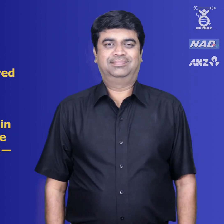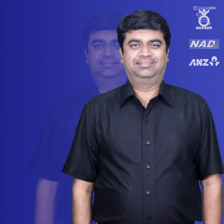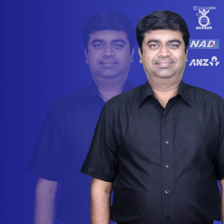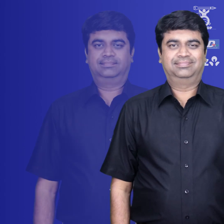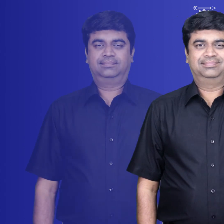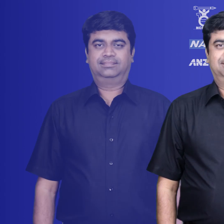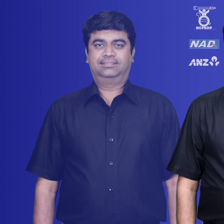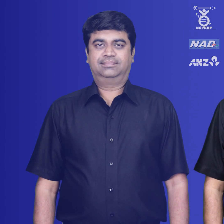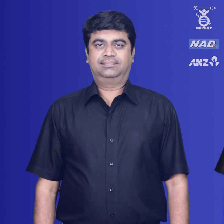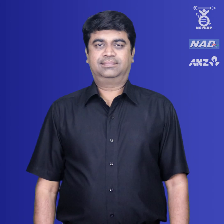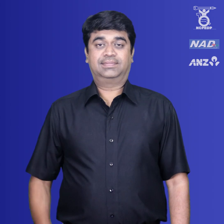as follows.